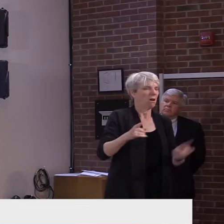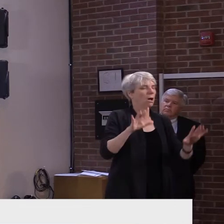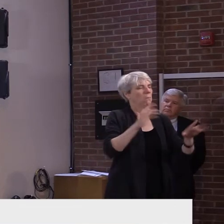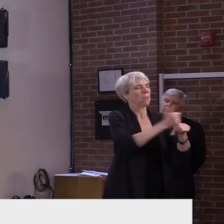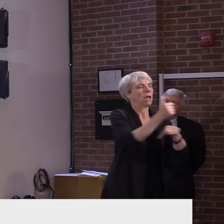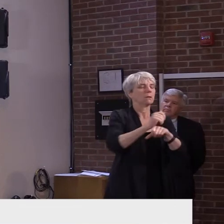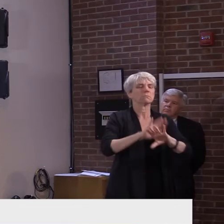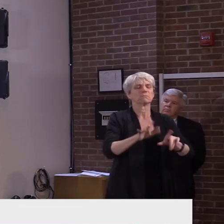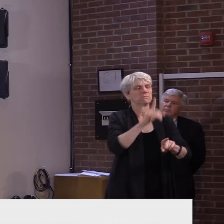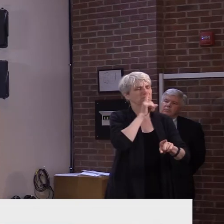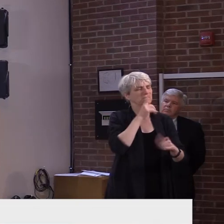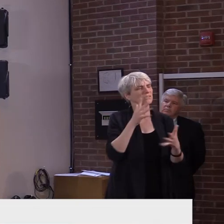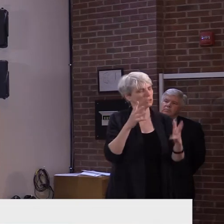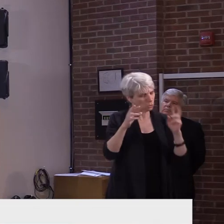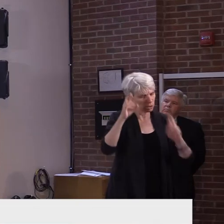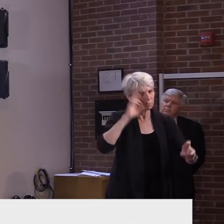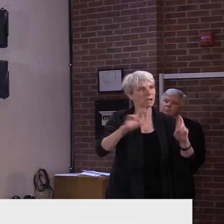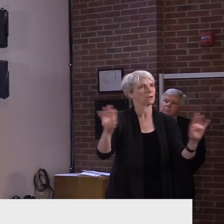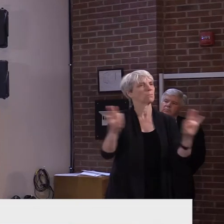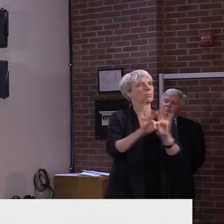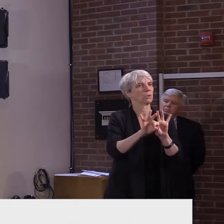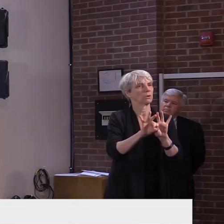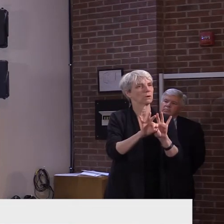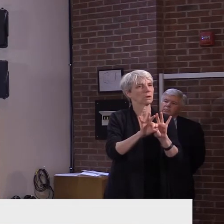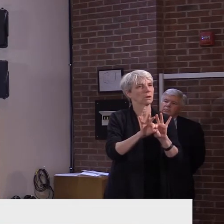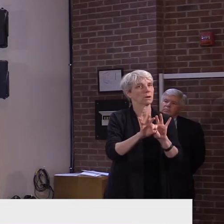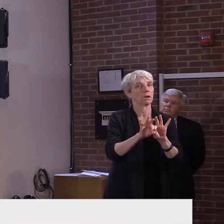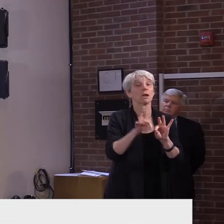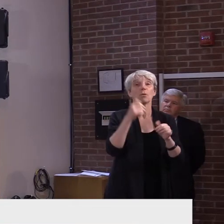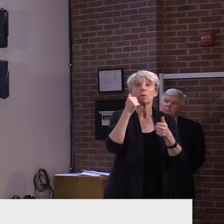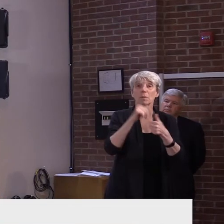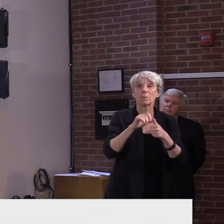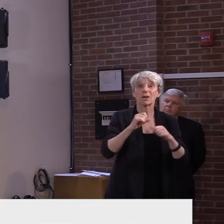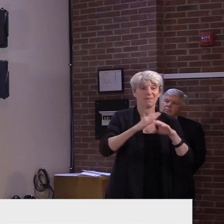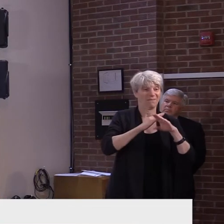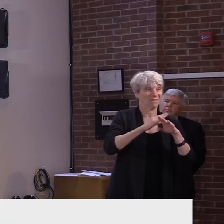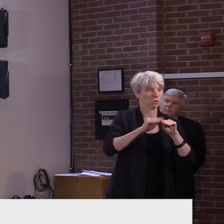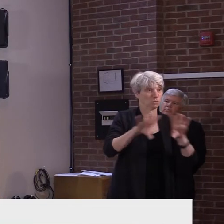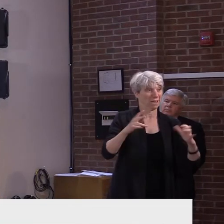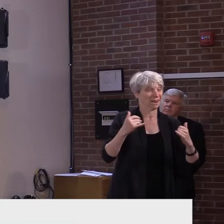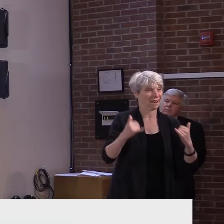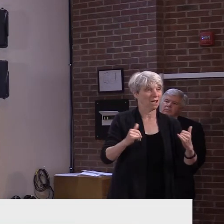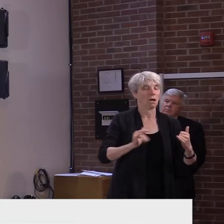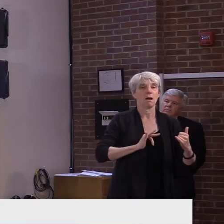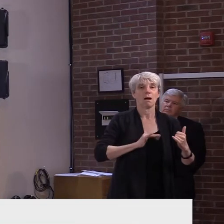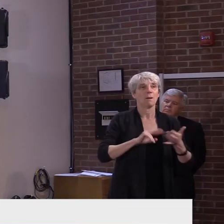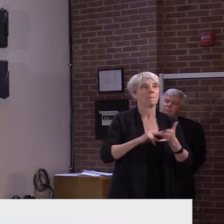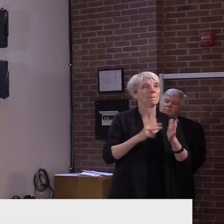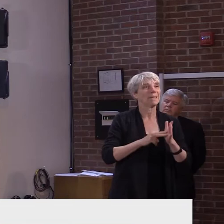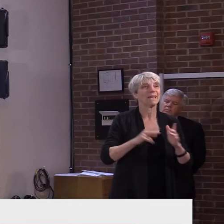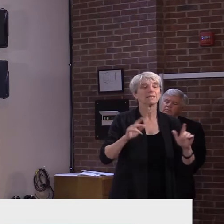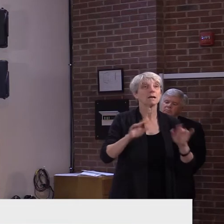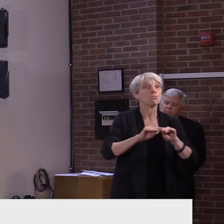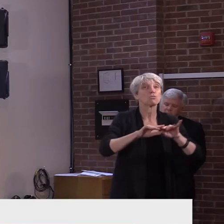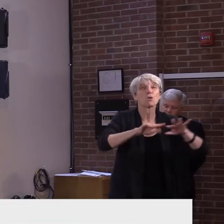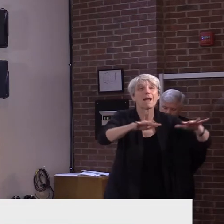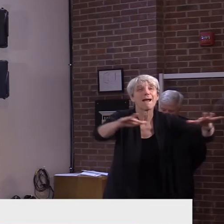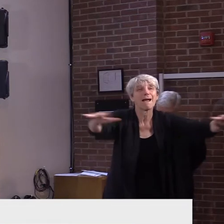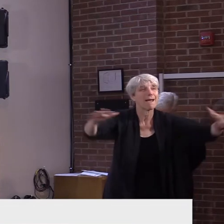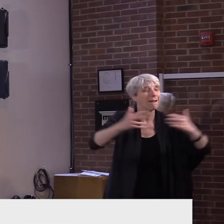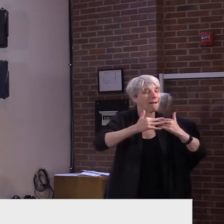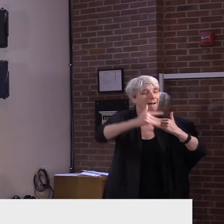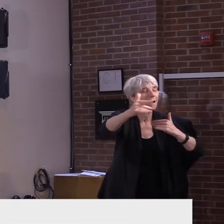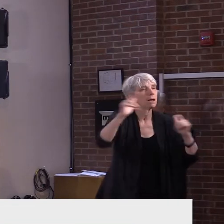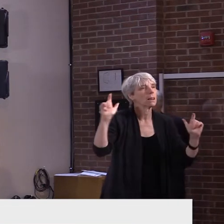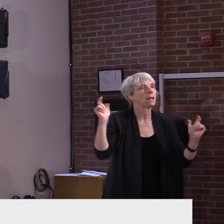The bottom line is, whatever we do to reduce transmission now will help reduce the amount of virus in our communities as